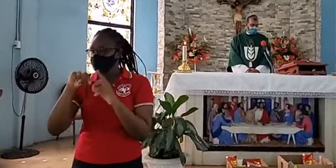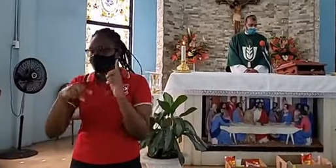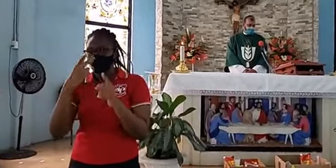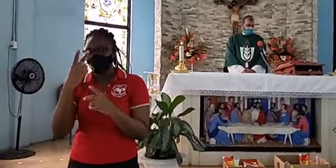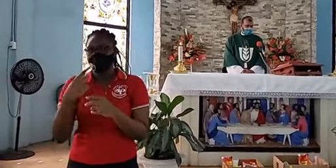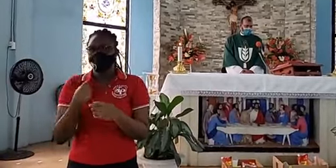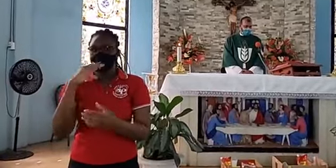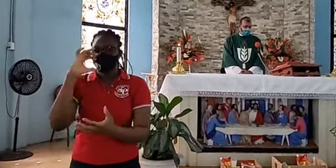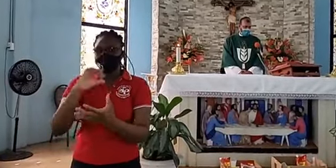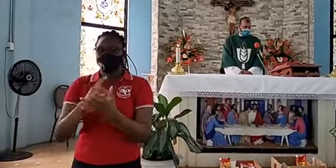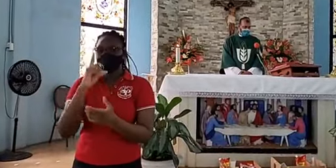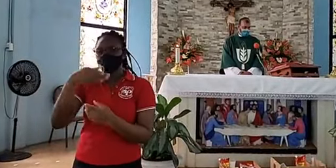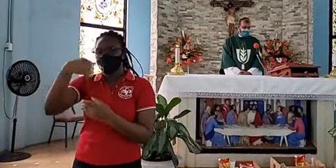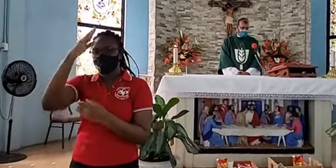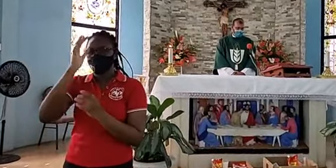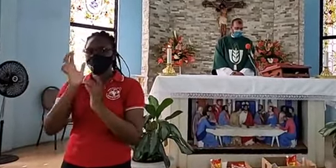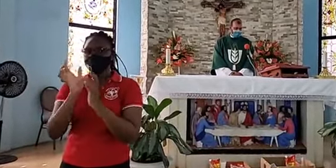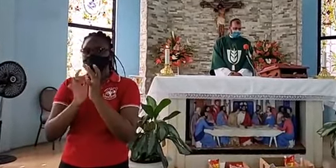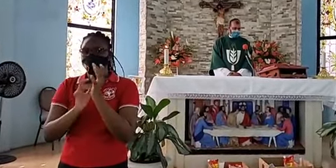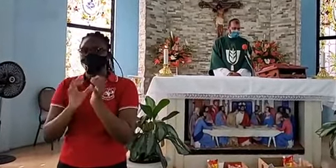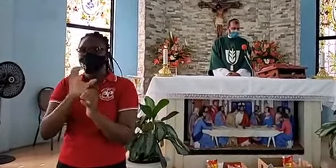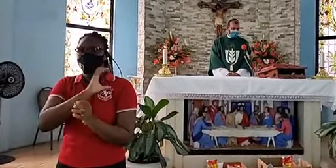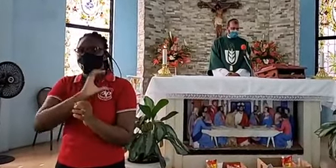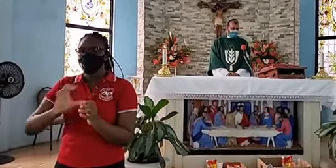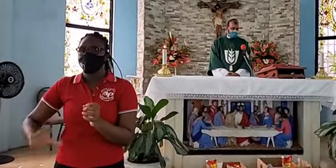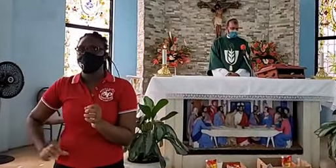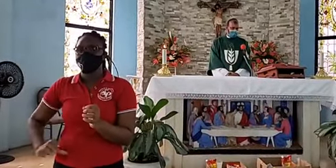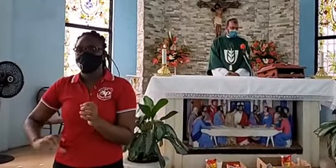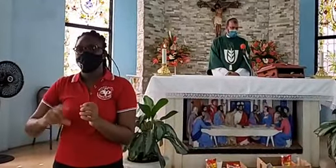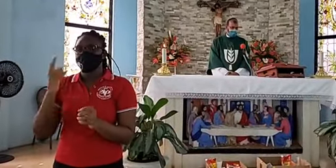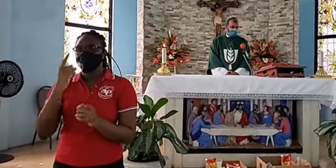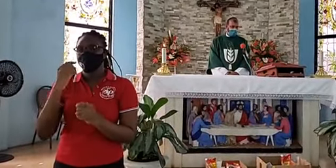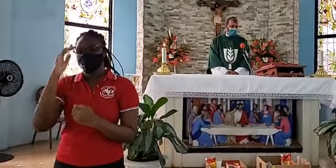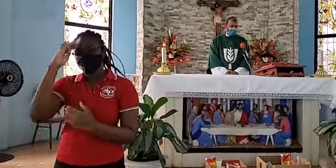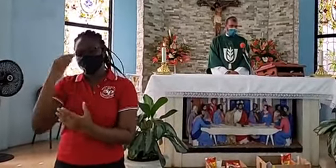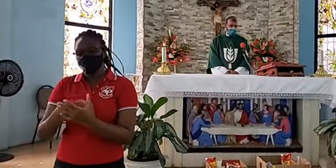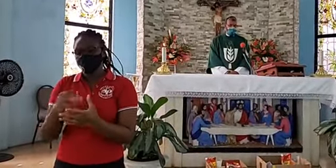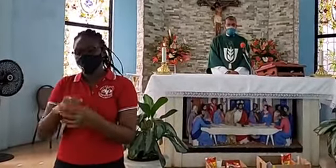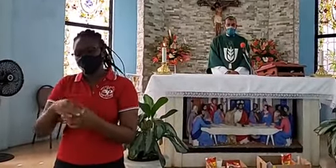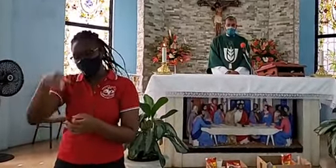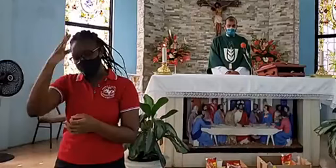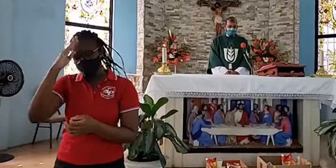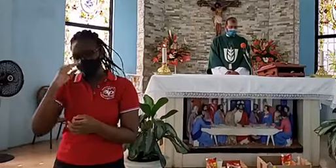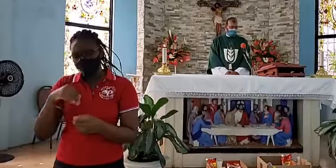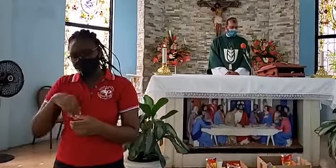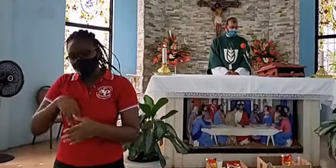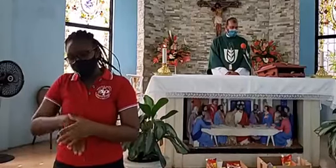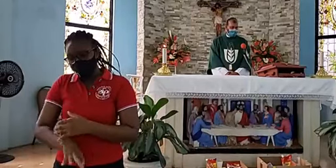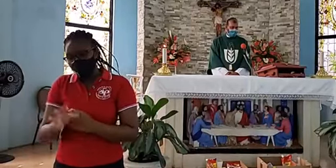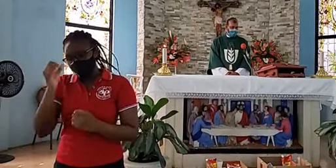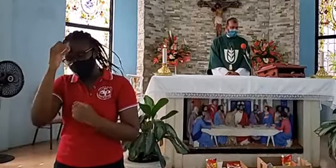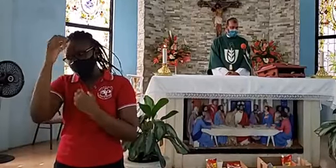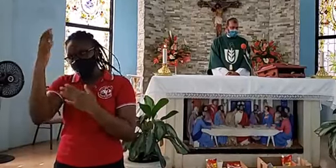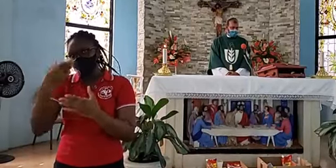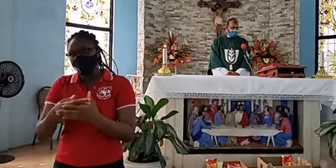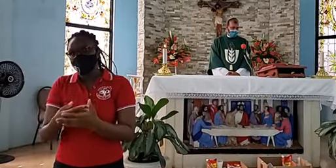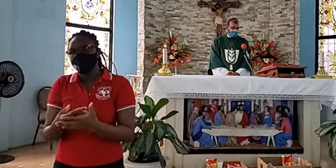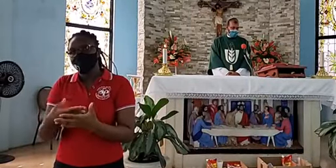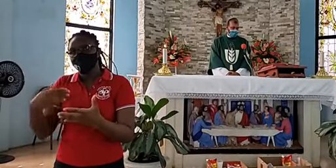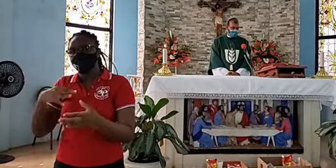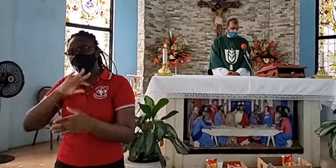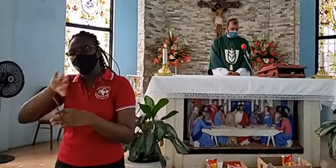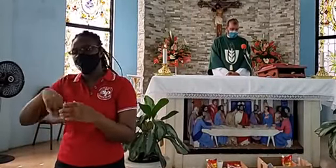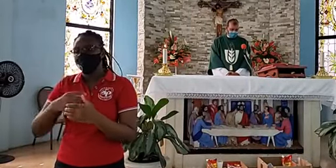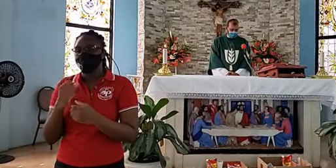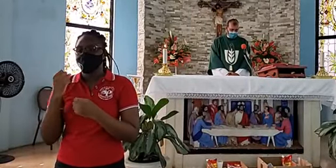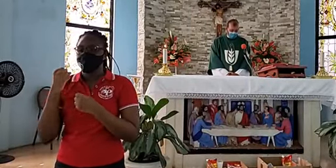believe in one Lord Jesus Christ, the only begotten Son of God, born of the Father,